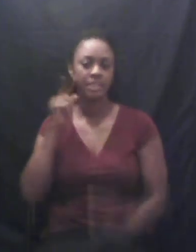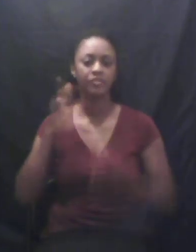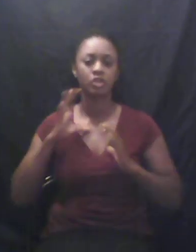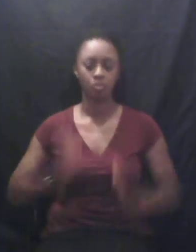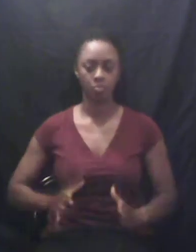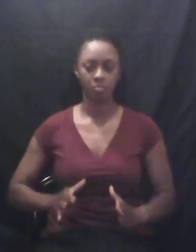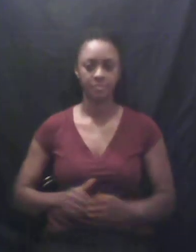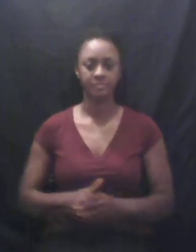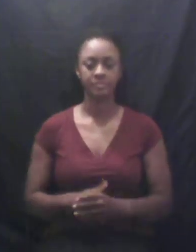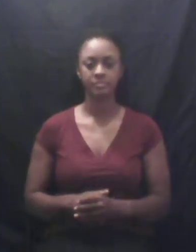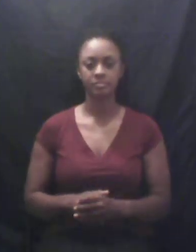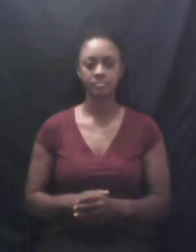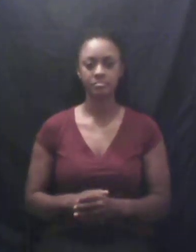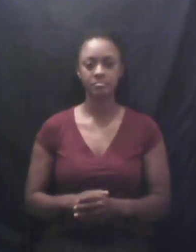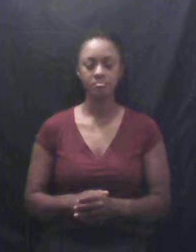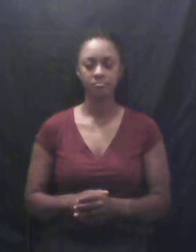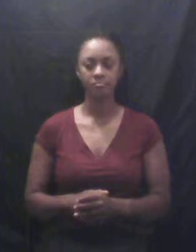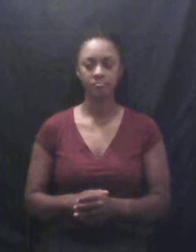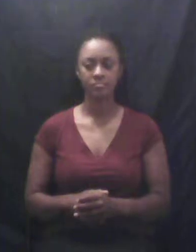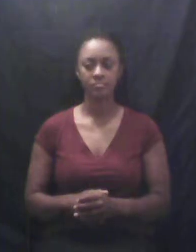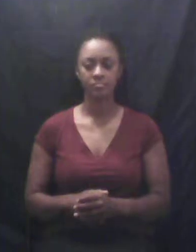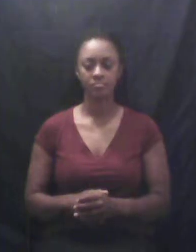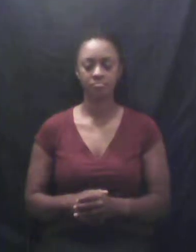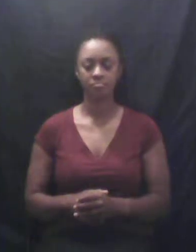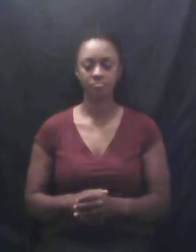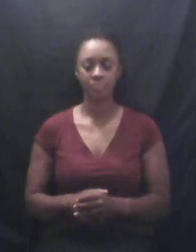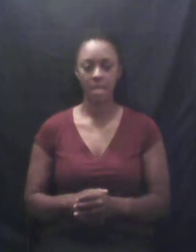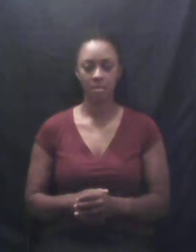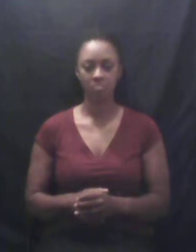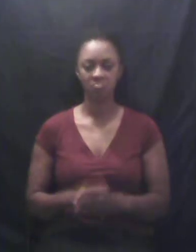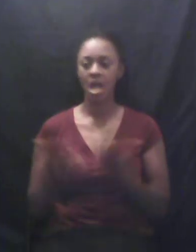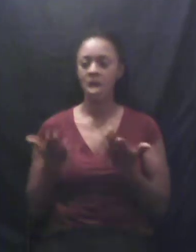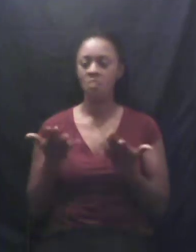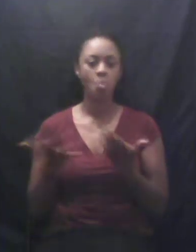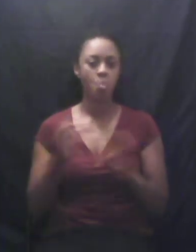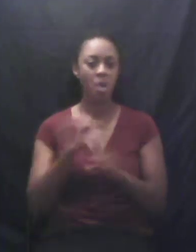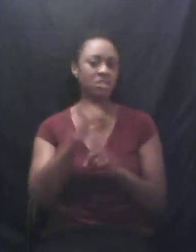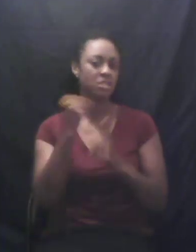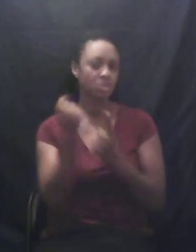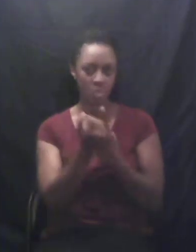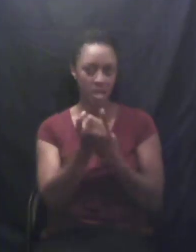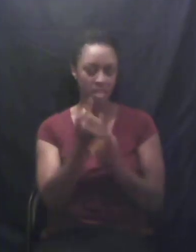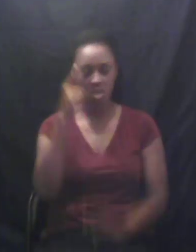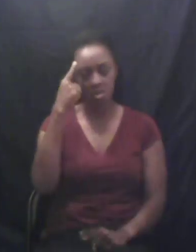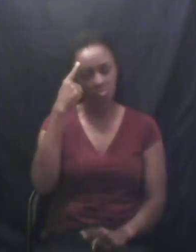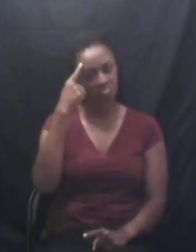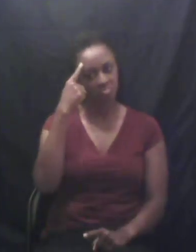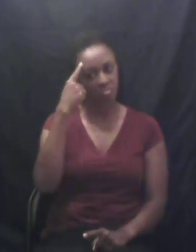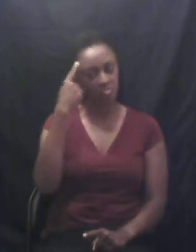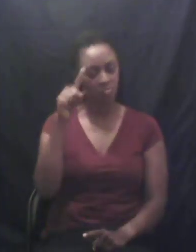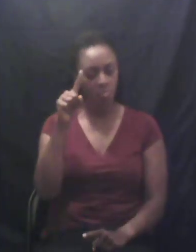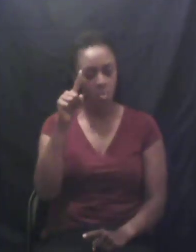The settings are settings that are typical for any interpreting situation. Could be a